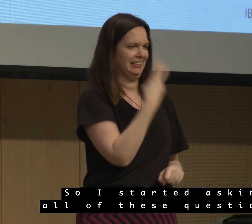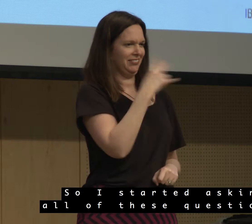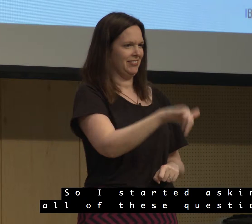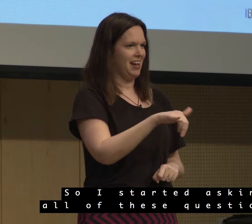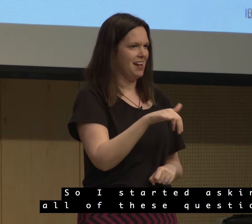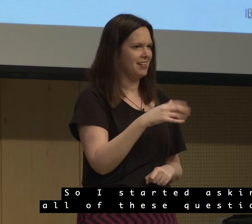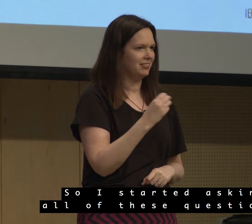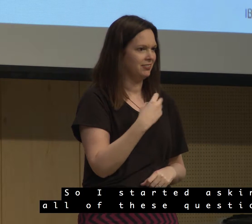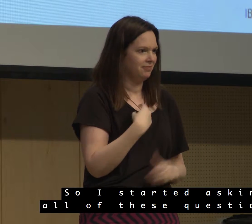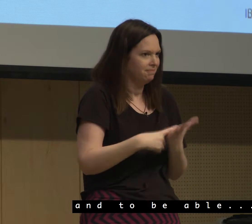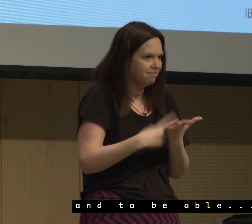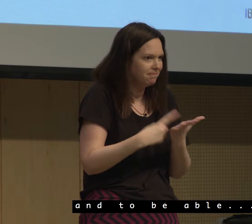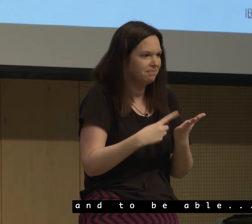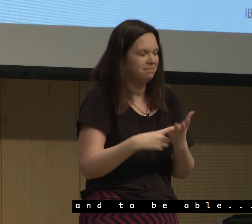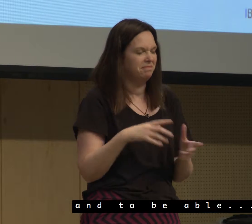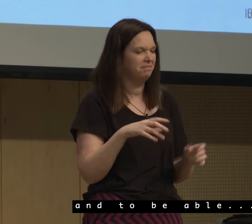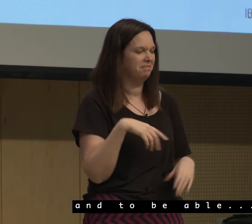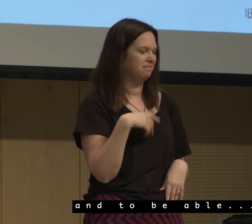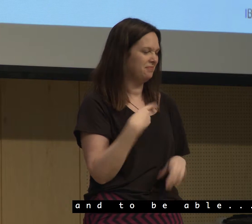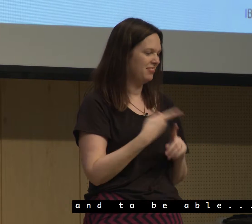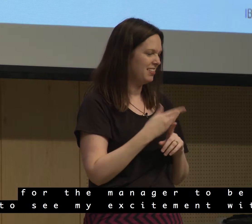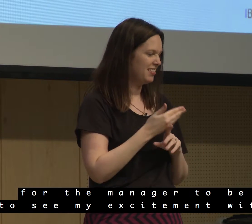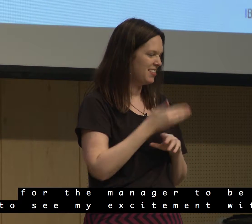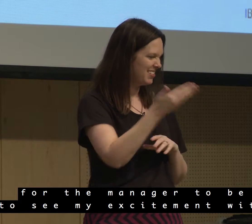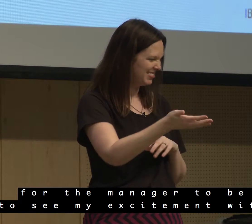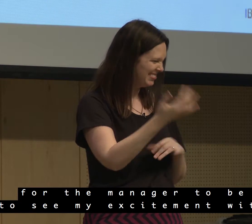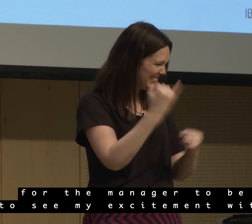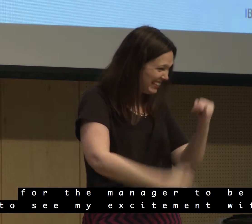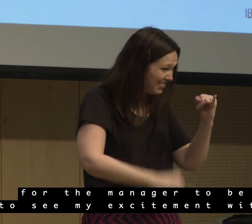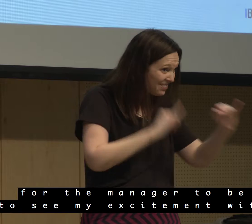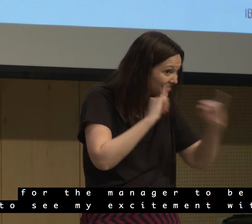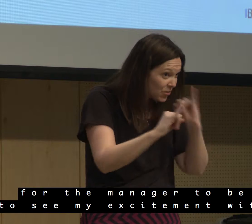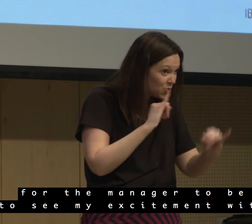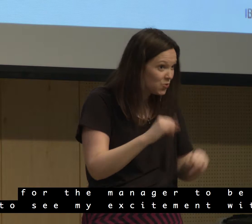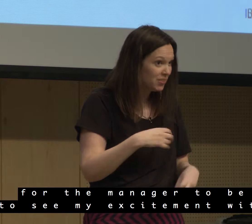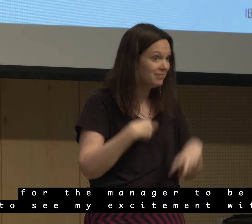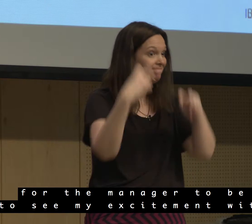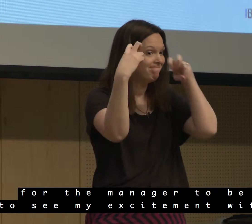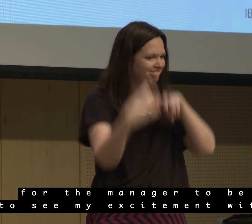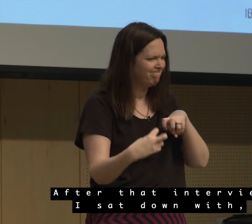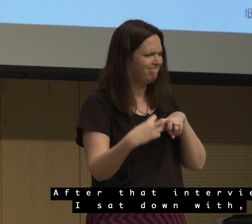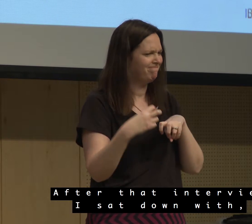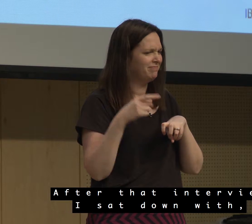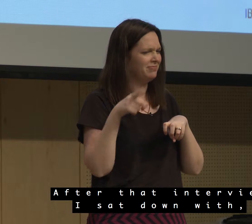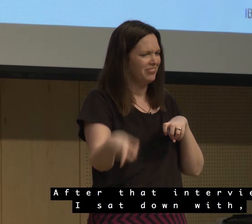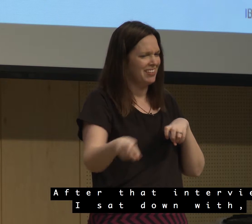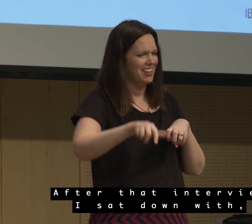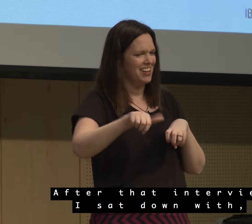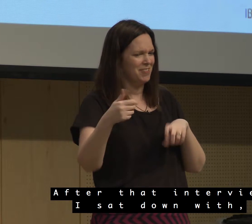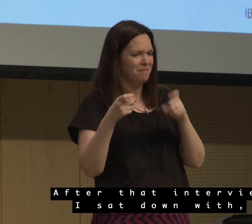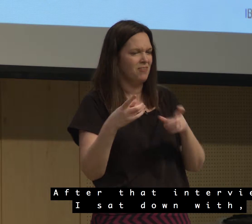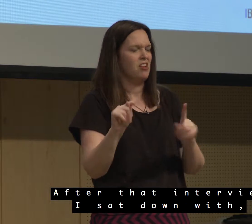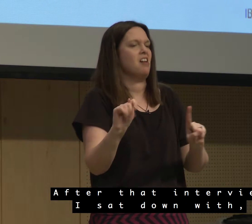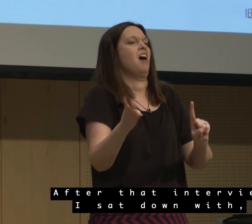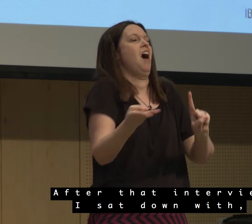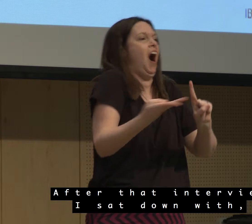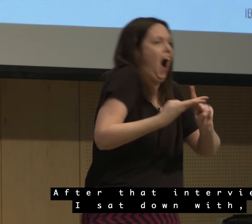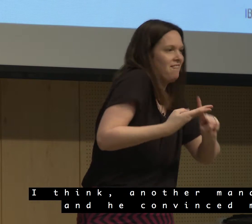these questions. And to be able, for the manager to be able to see my excitement with that, after that interview, I sat down with, I